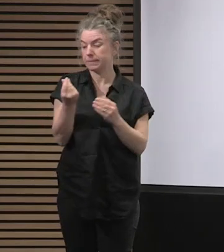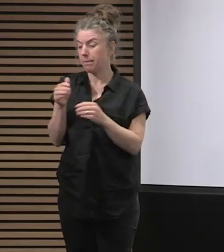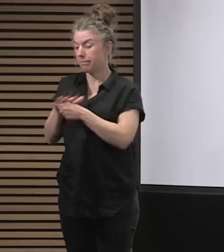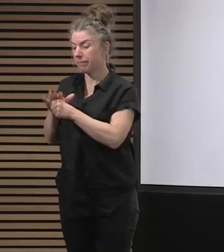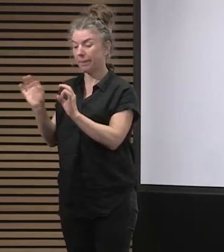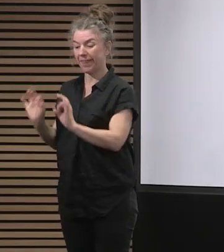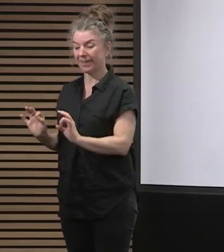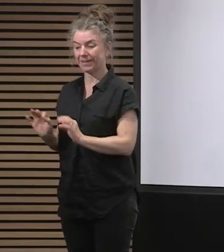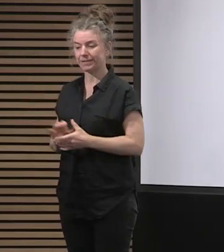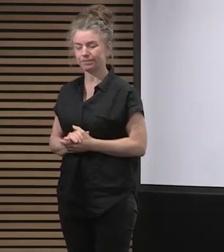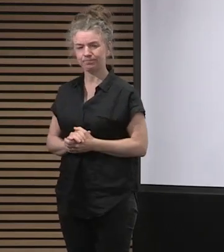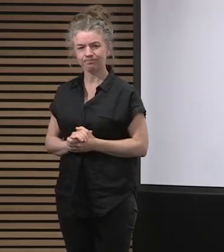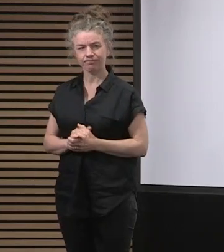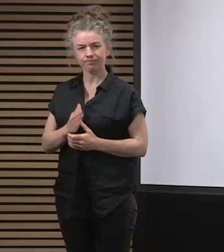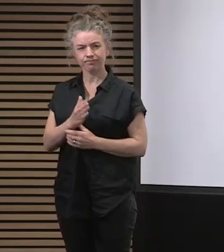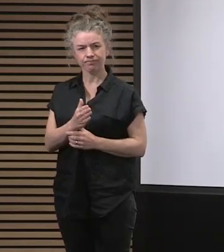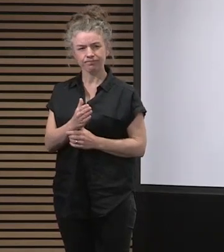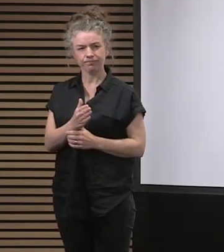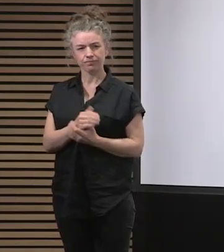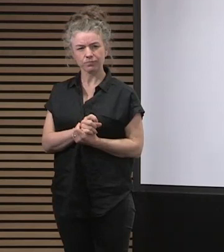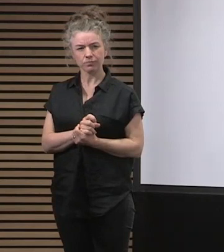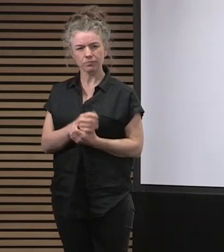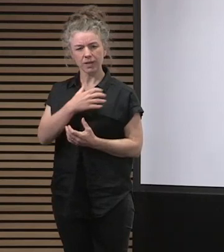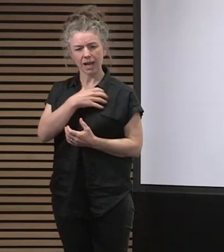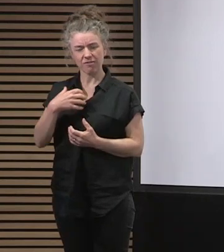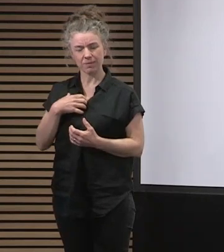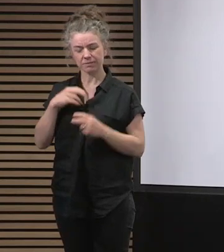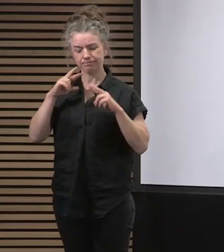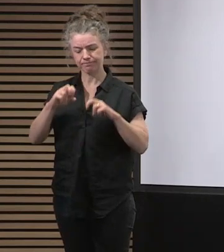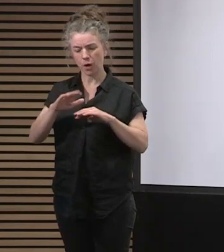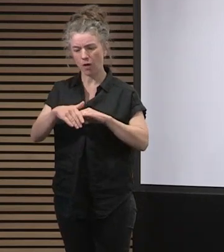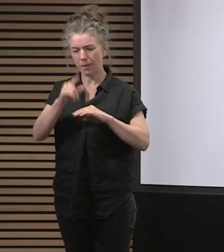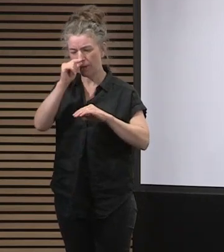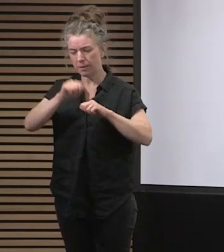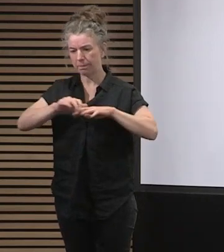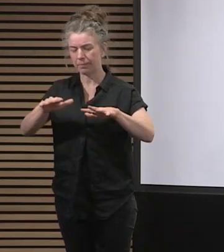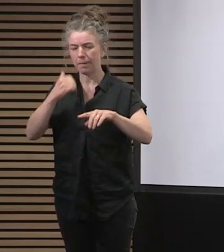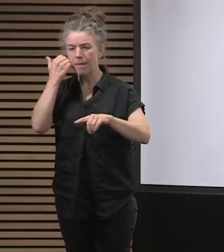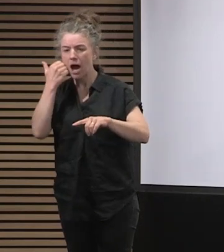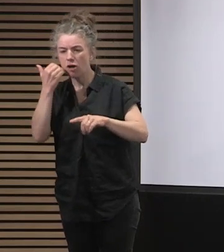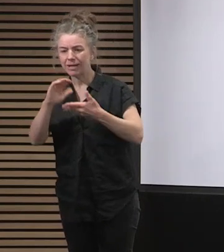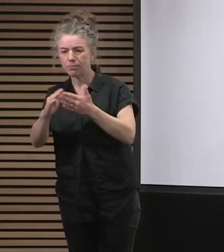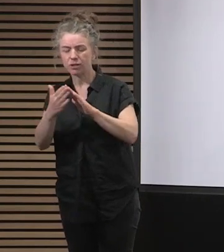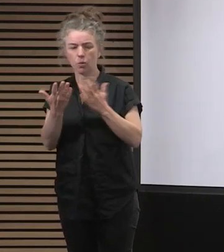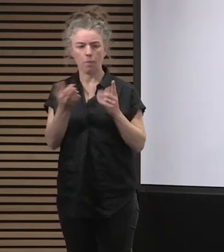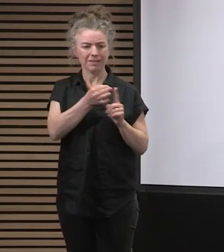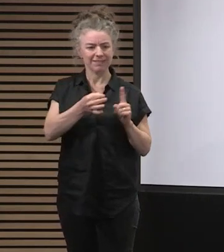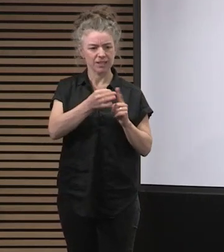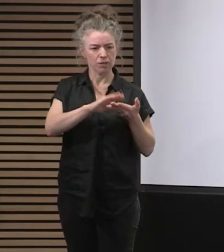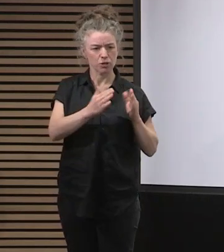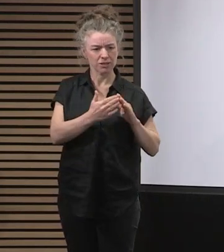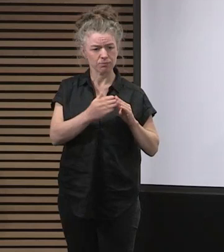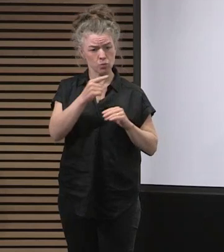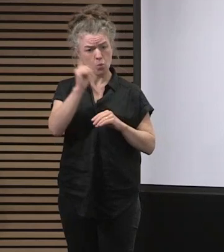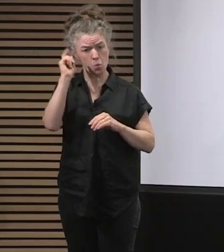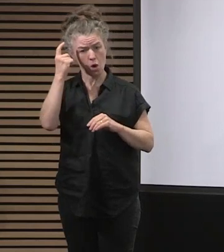it's looking into the possibility of an outbreak in the Maori and Pacifica community. Are you particularly concerned about that? What does that look like? Well, I'm very concerned